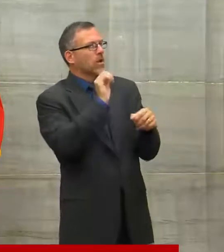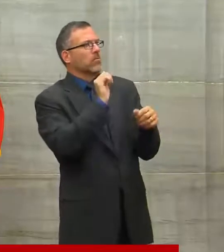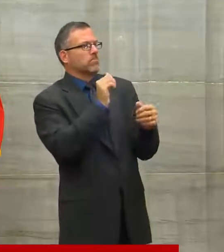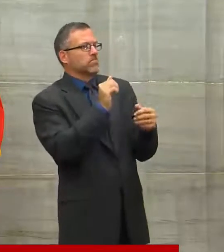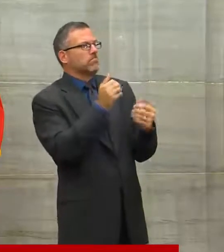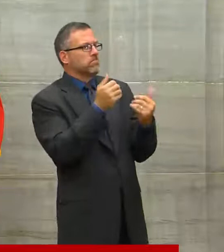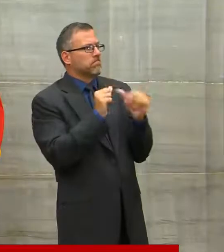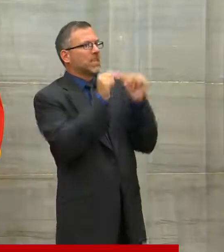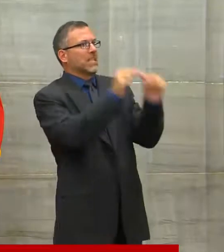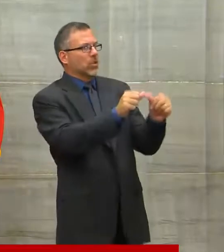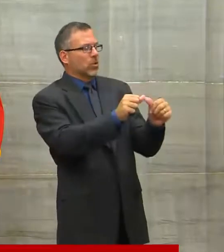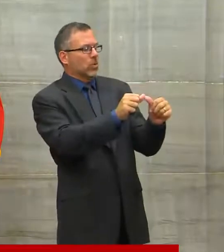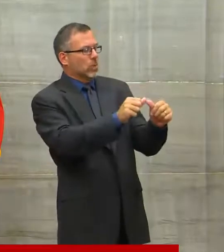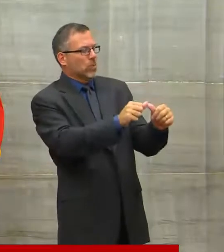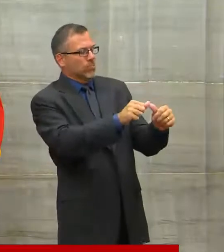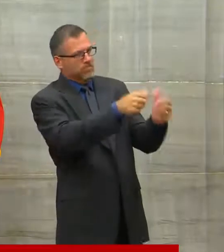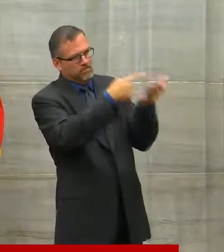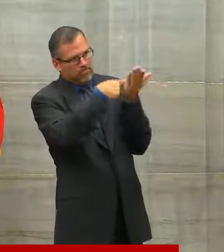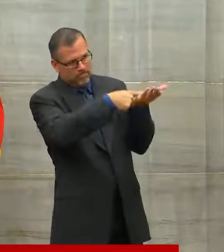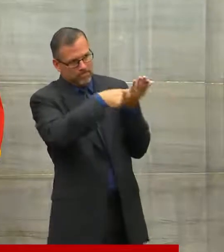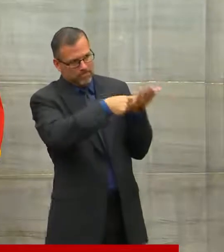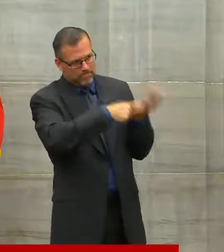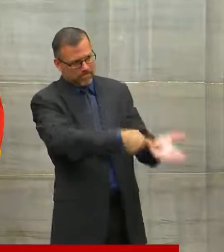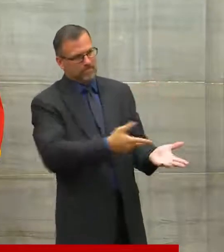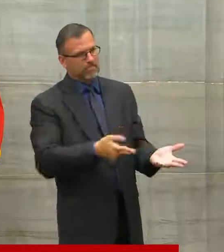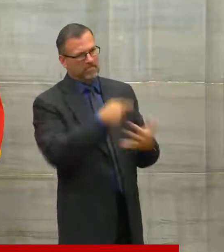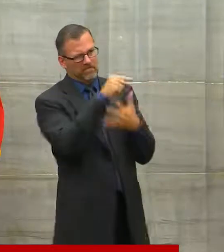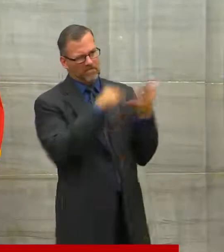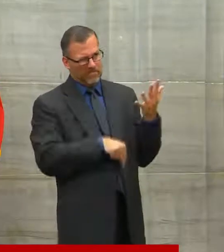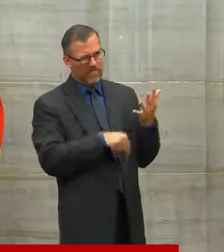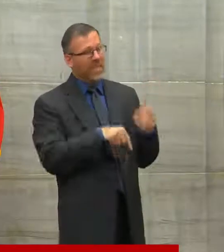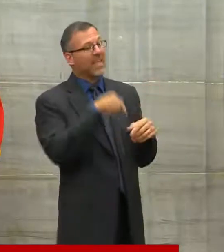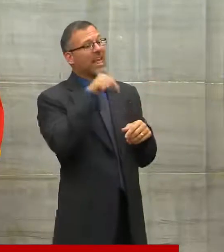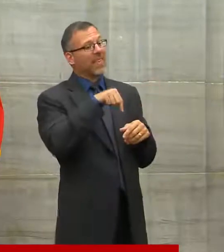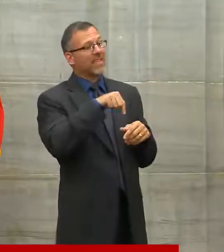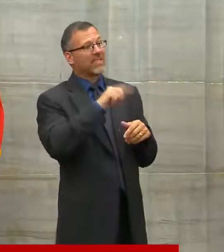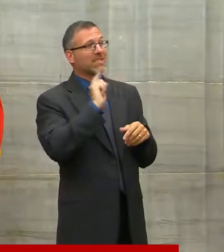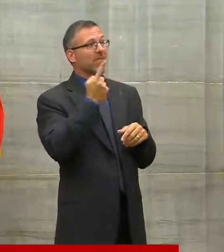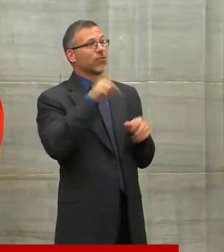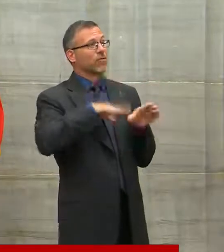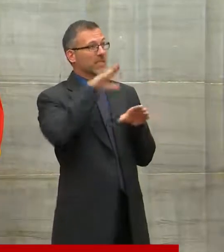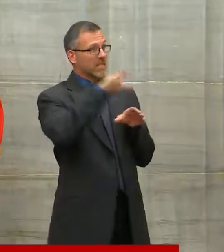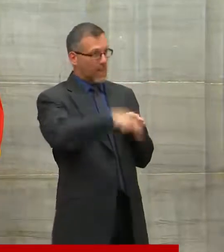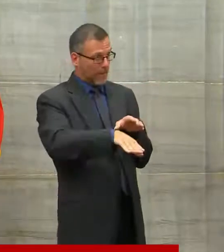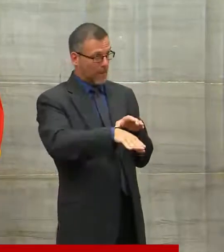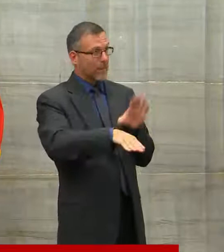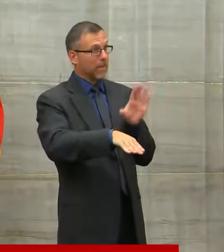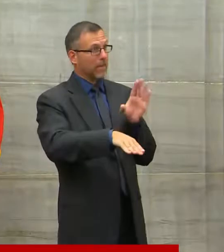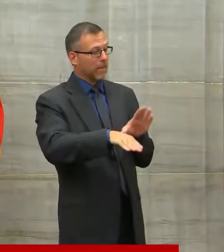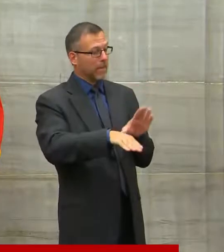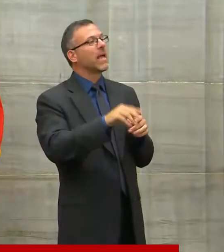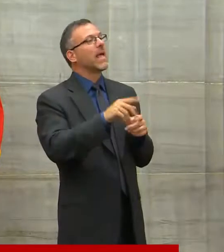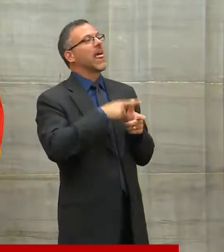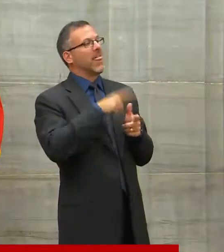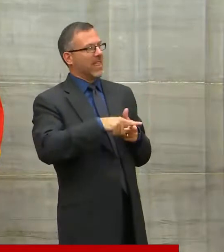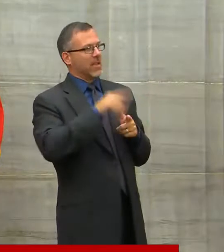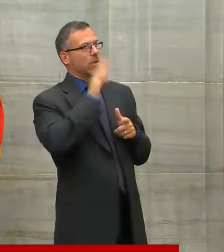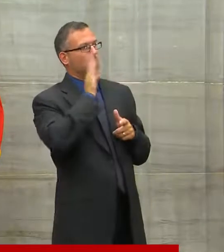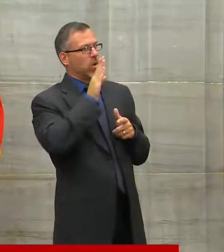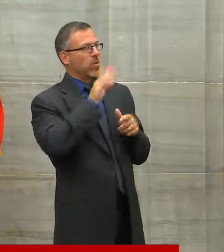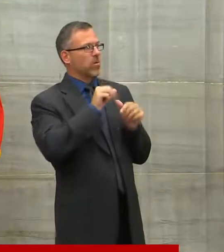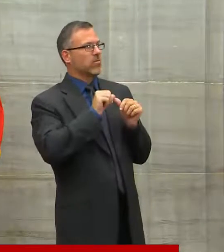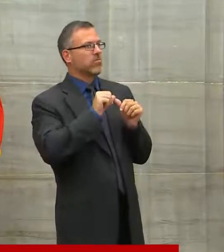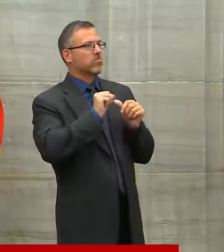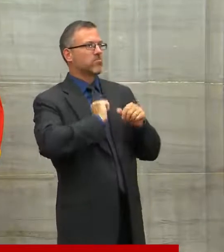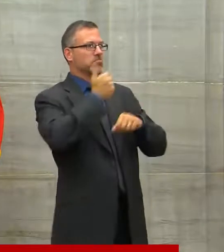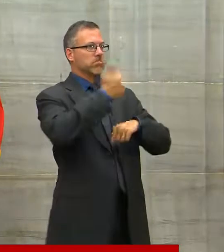this partnership going forward. So, like I said, this is step one. That's the goal, and we'll put in place, you